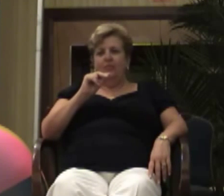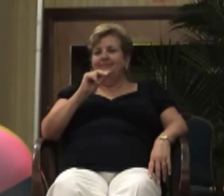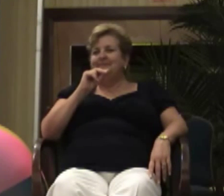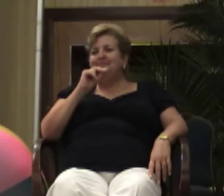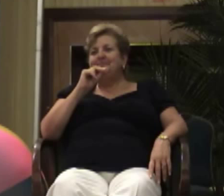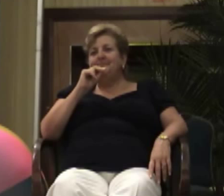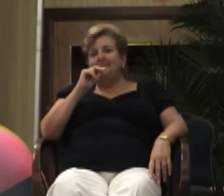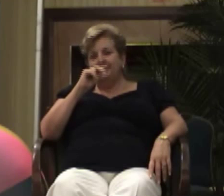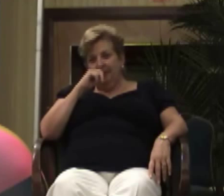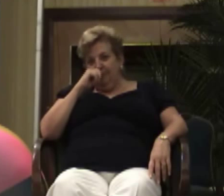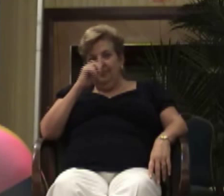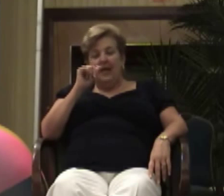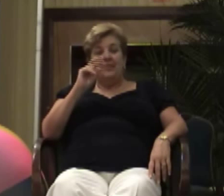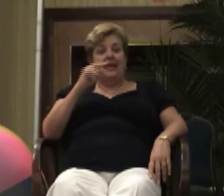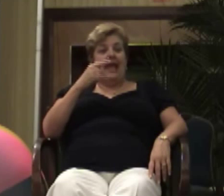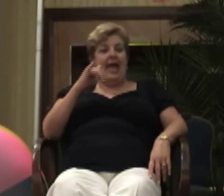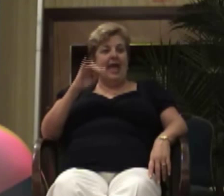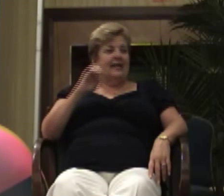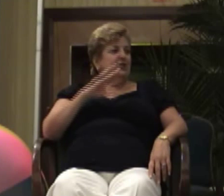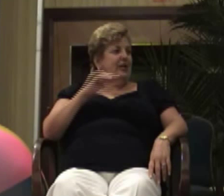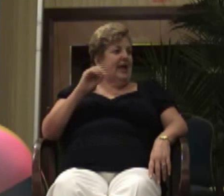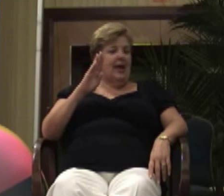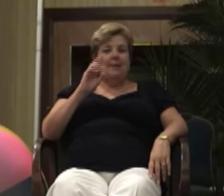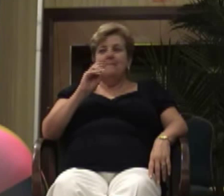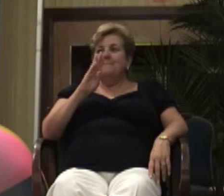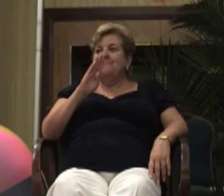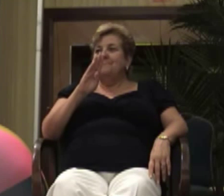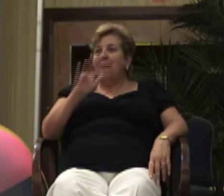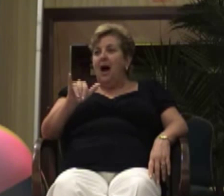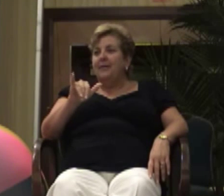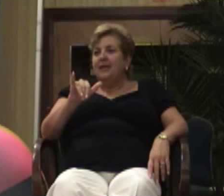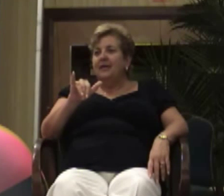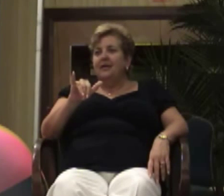And Angie and Bobby, oh my God, do you love a drunk hot? I